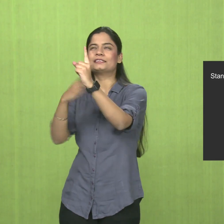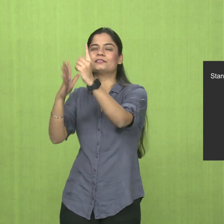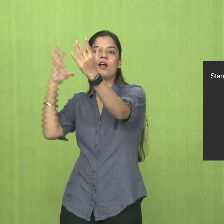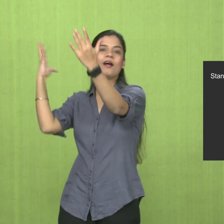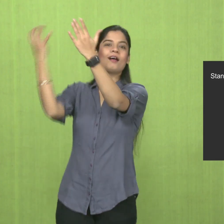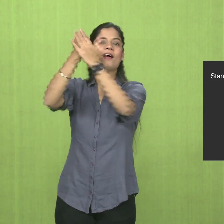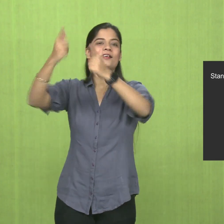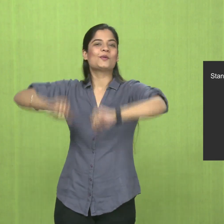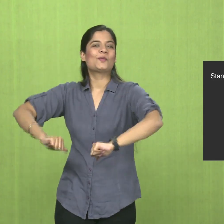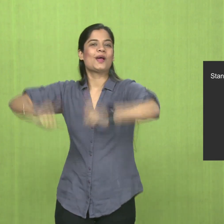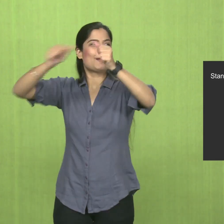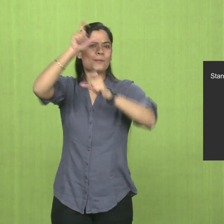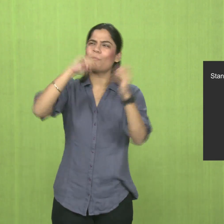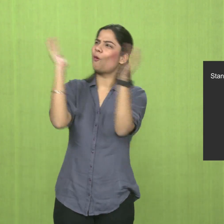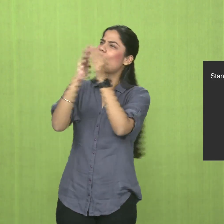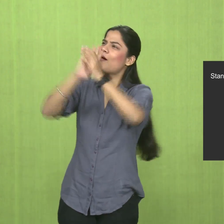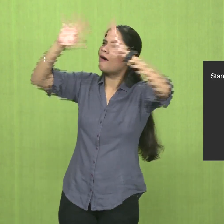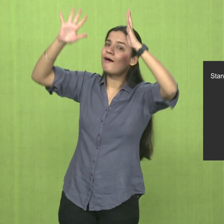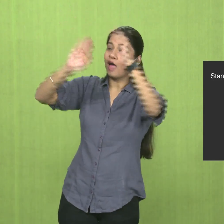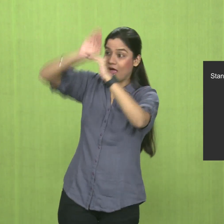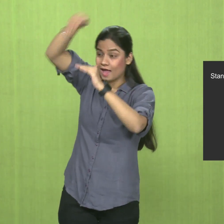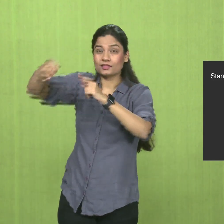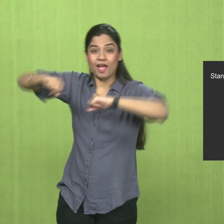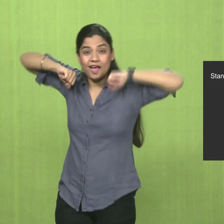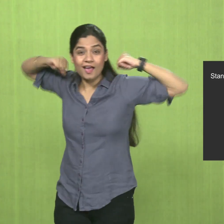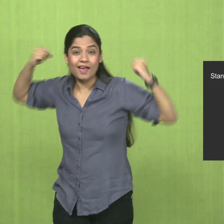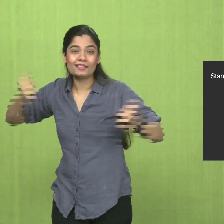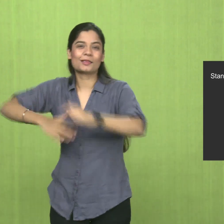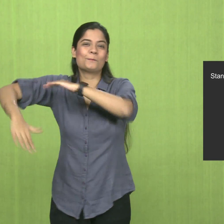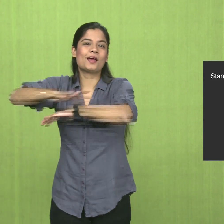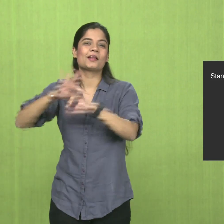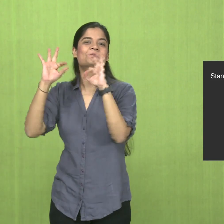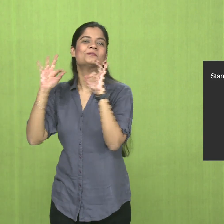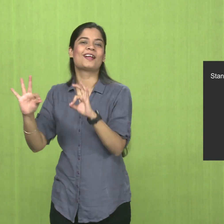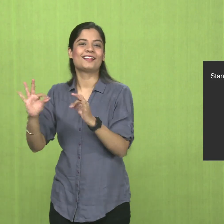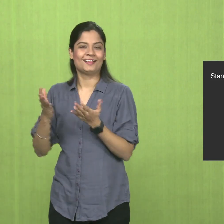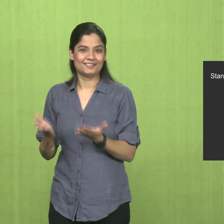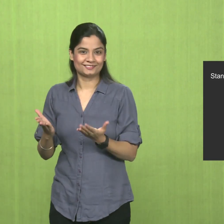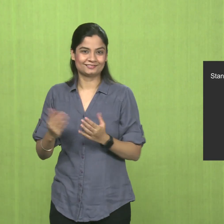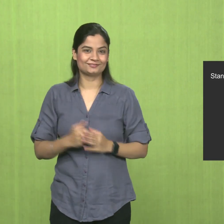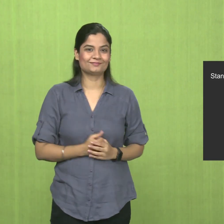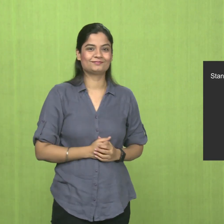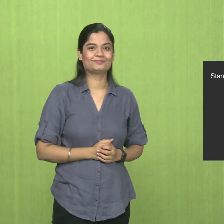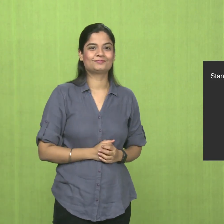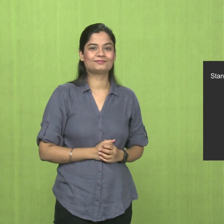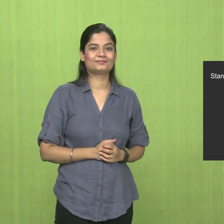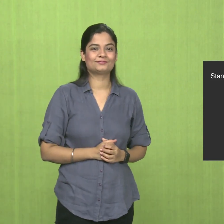the skills, etc. to achieve that kind of a standard. So, quality has to be maintained of whatever work is being done.